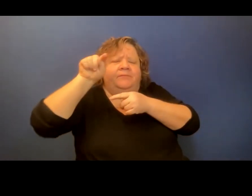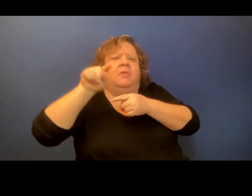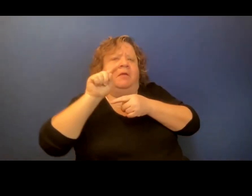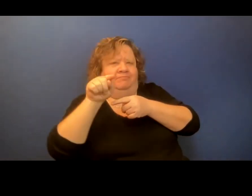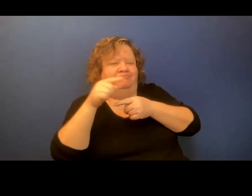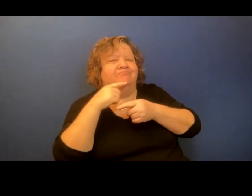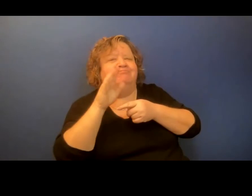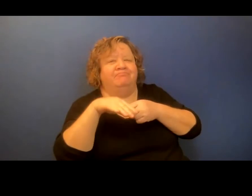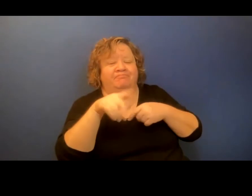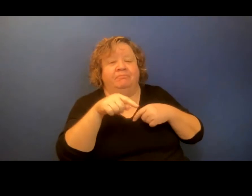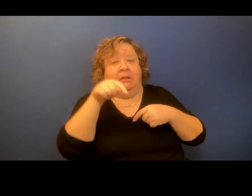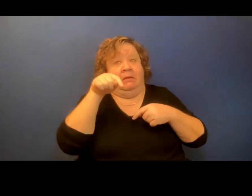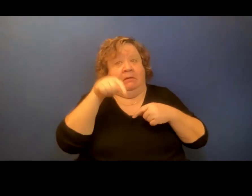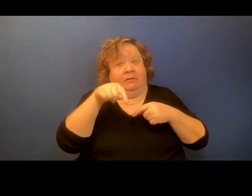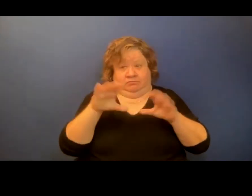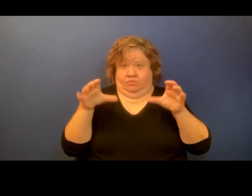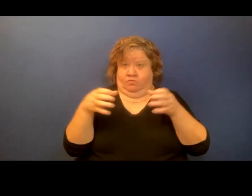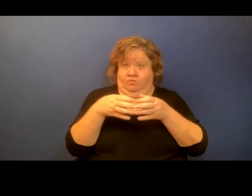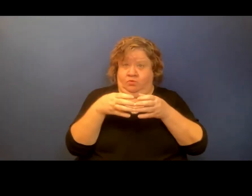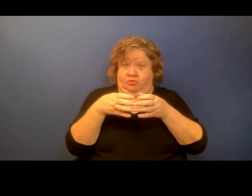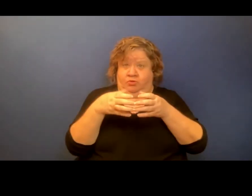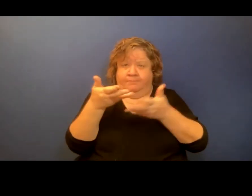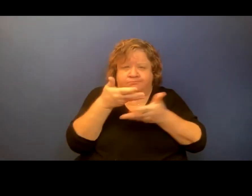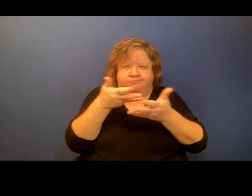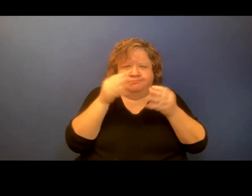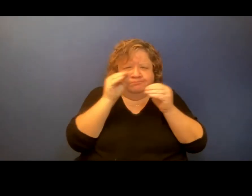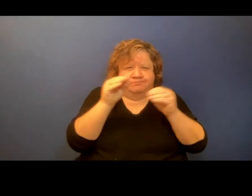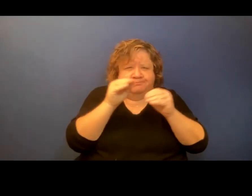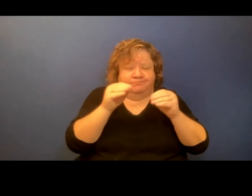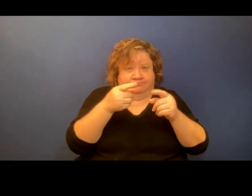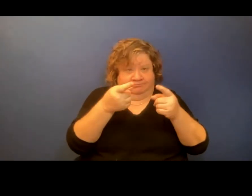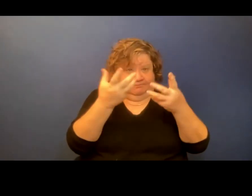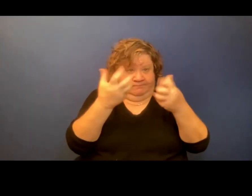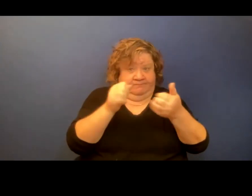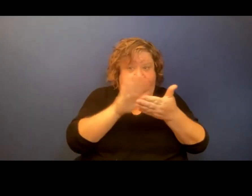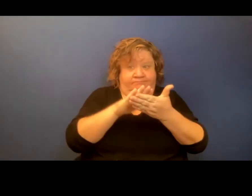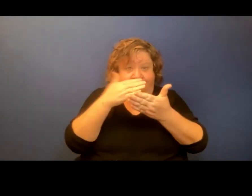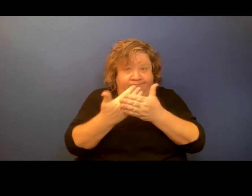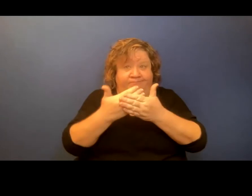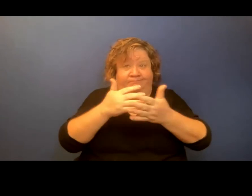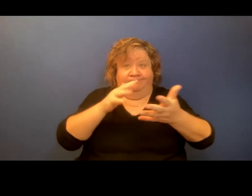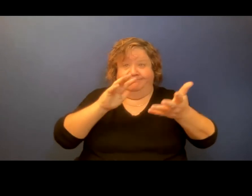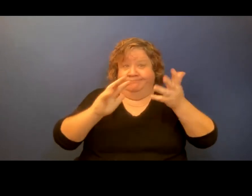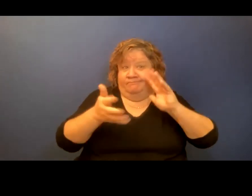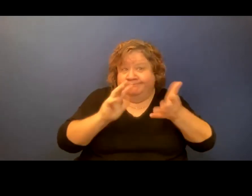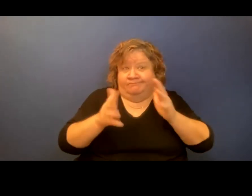particularly for youth advocates, I think at CRS. So I'll just say that